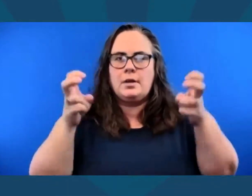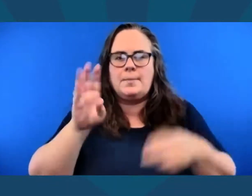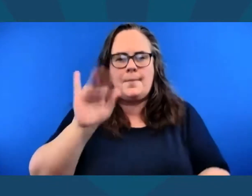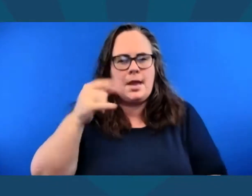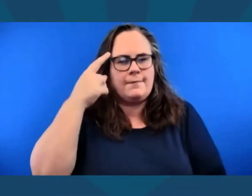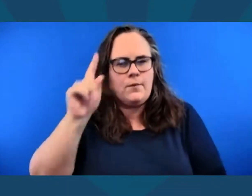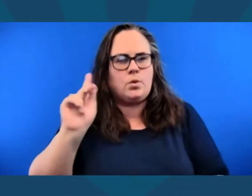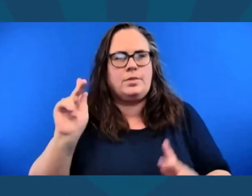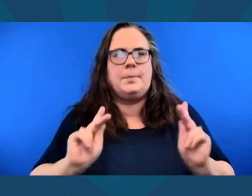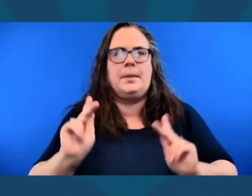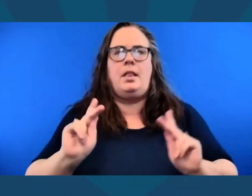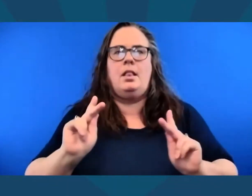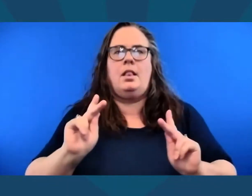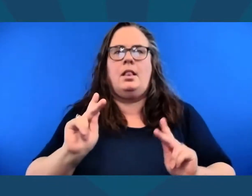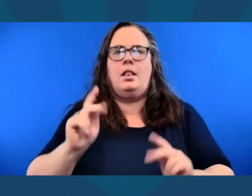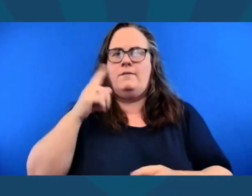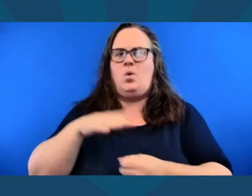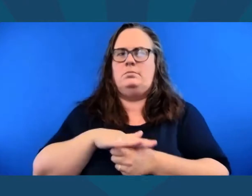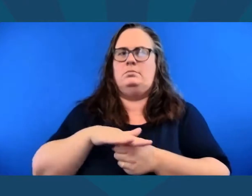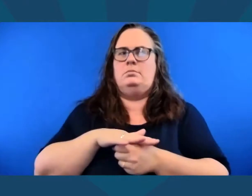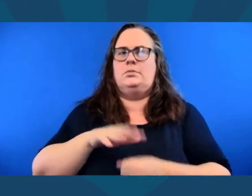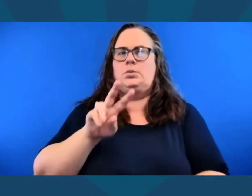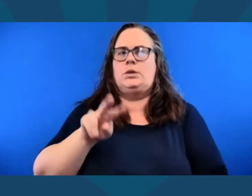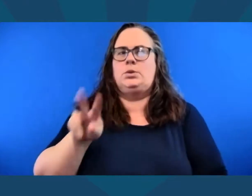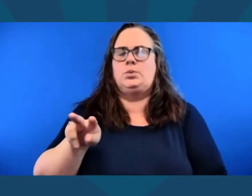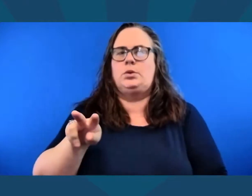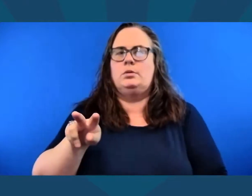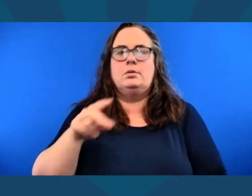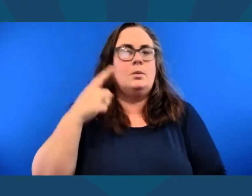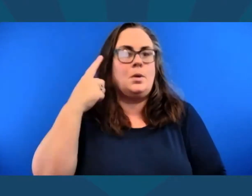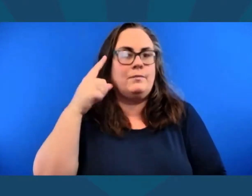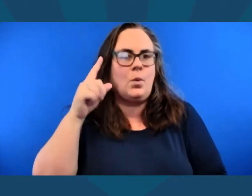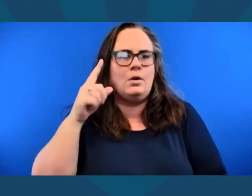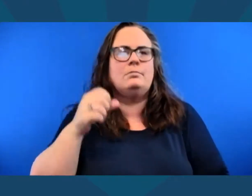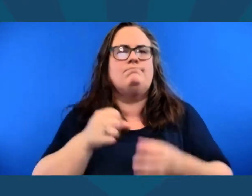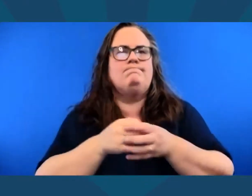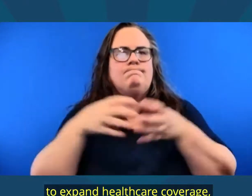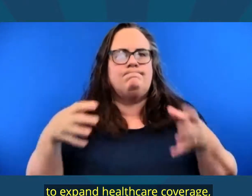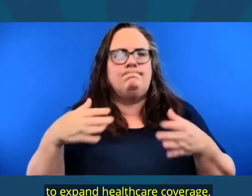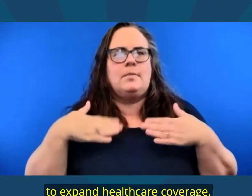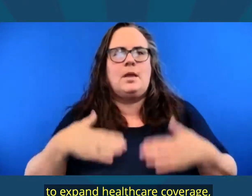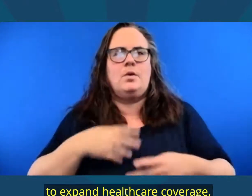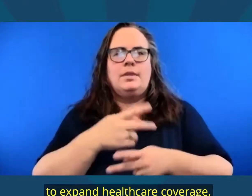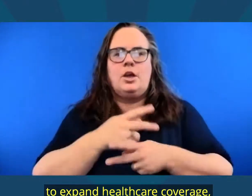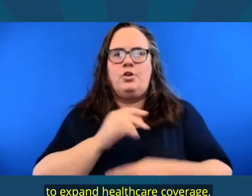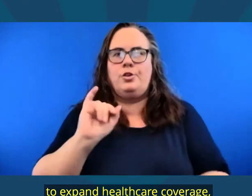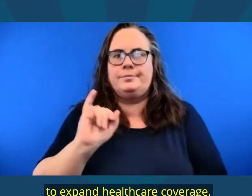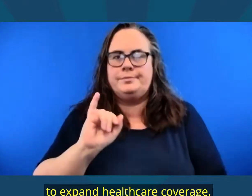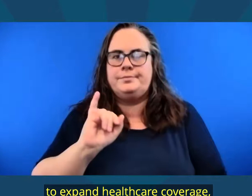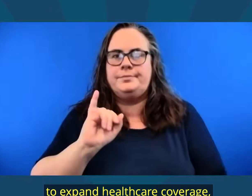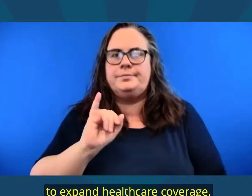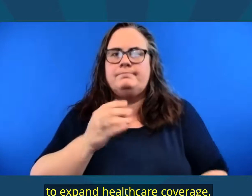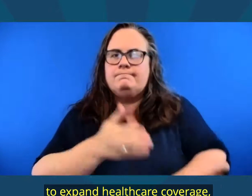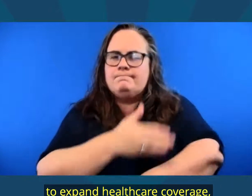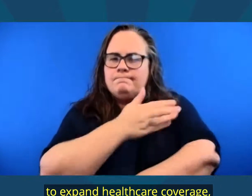I will serve by and for the people of Legislative District 22 to expand healthcare